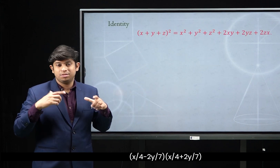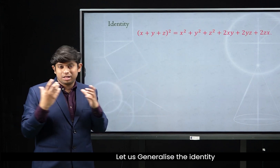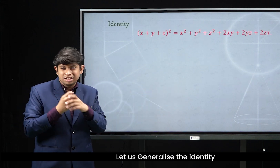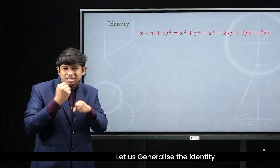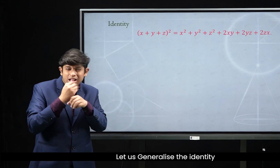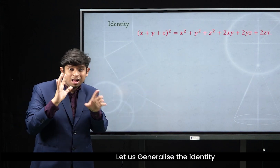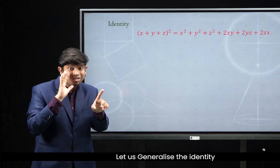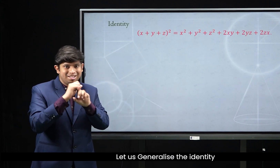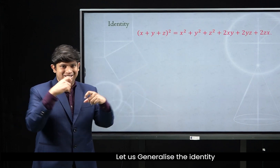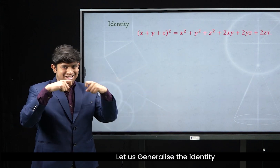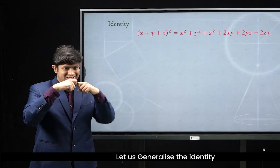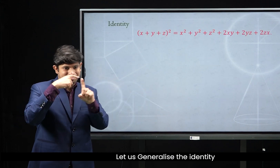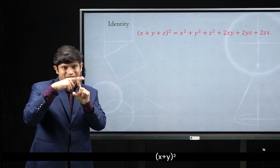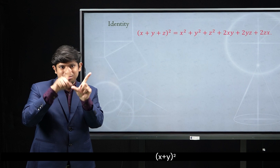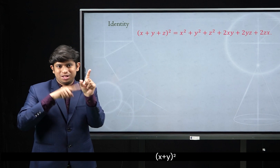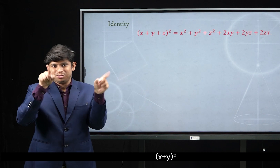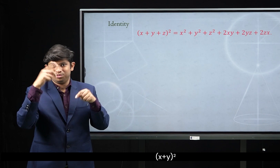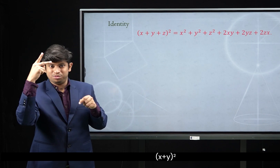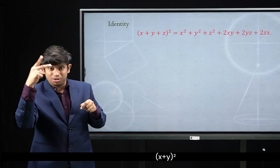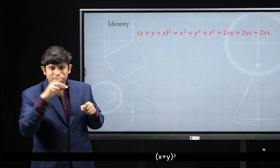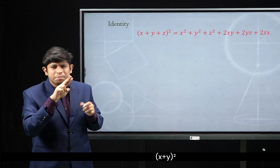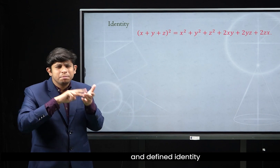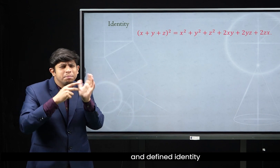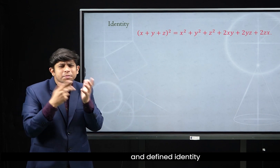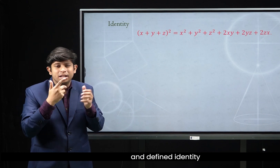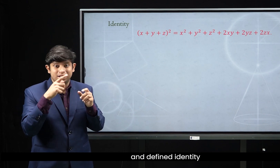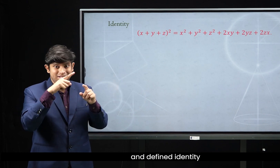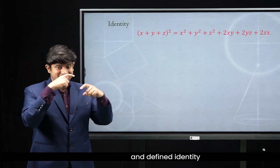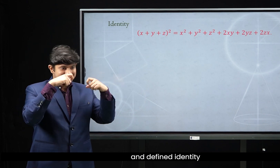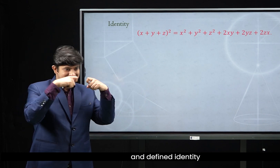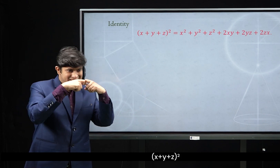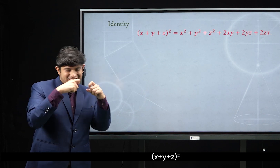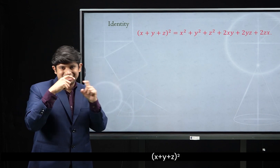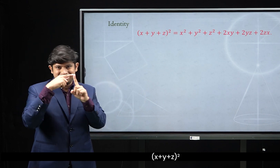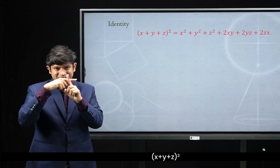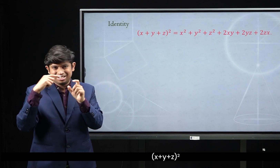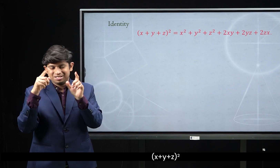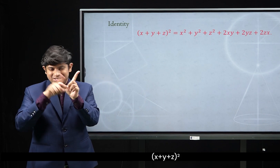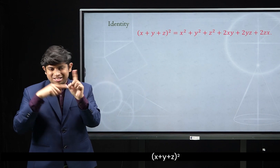Let us generalize the identity x plus y whole square and define identity x plus y plus z whole square.